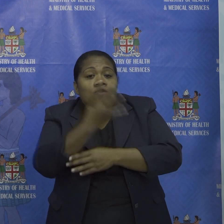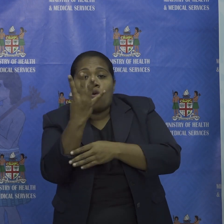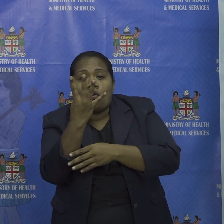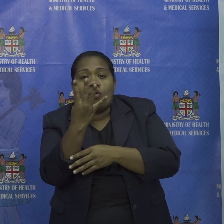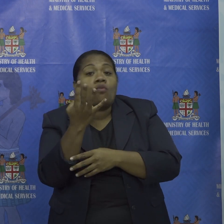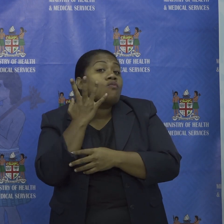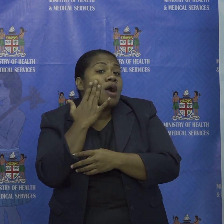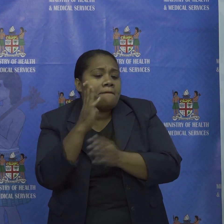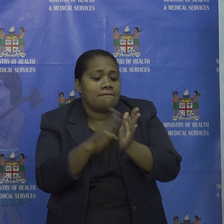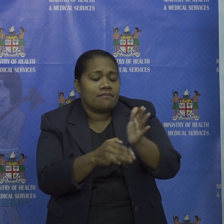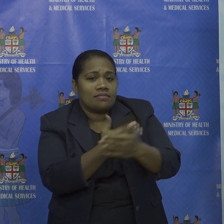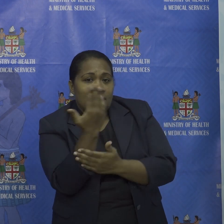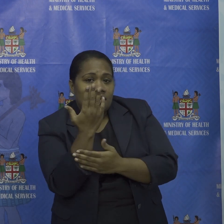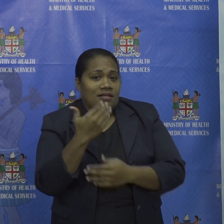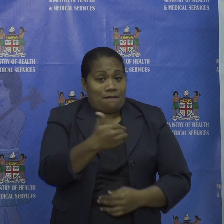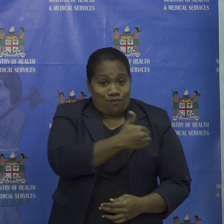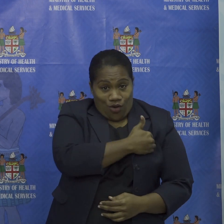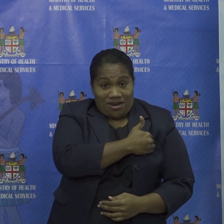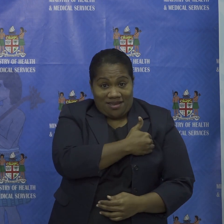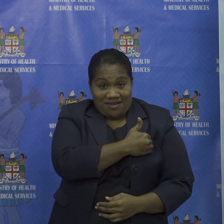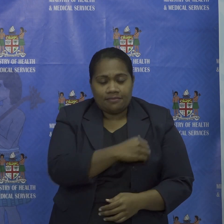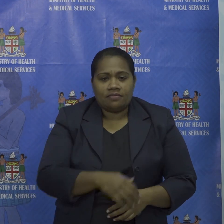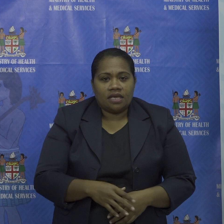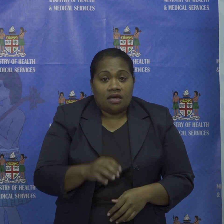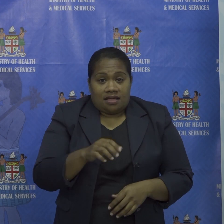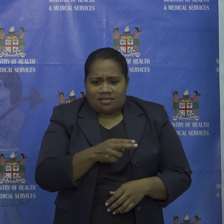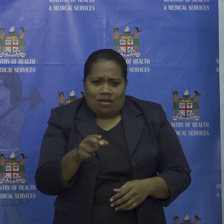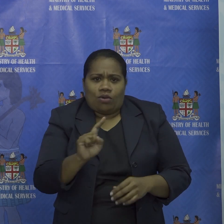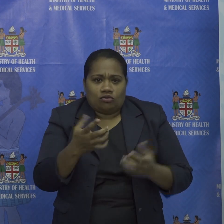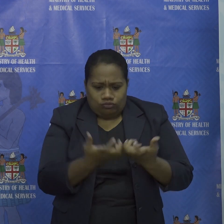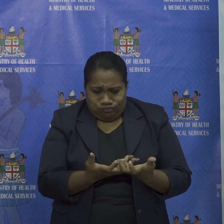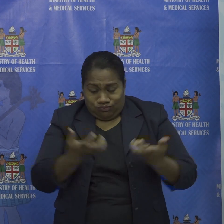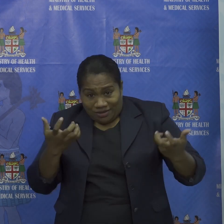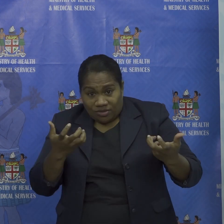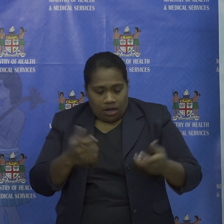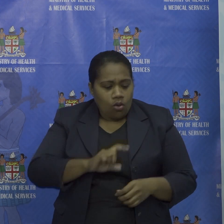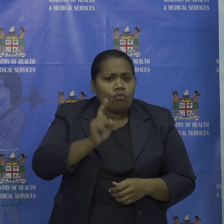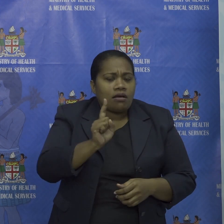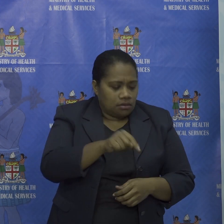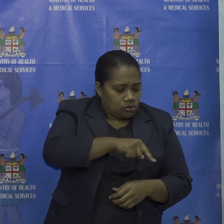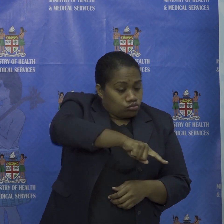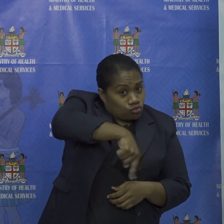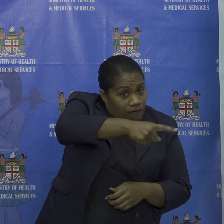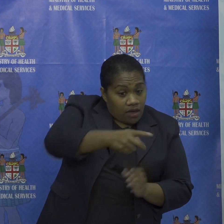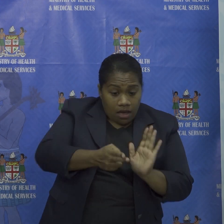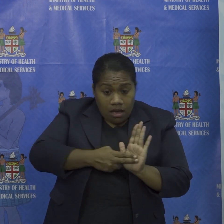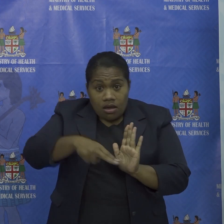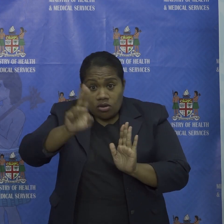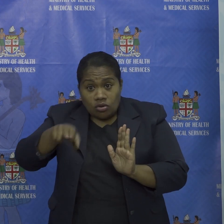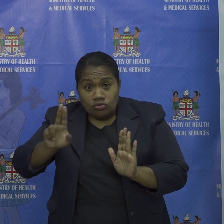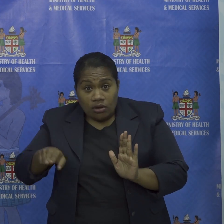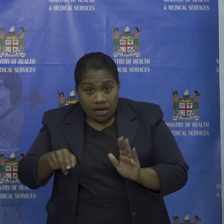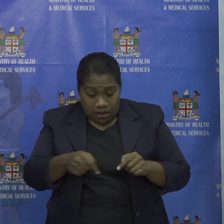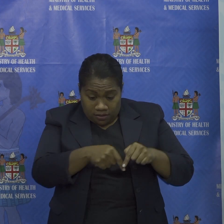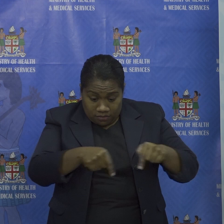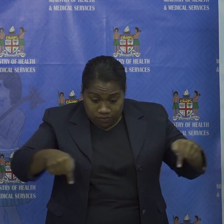Rather than operate two separate containment zones, the Suva containment area and the Nosori containment areas will